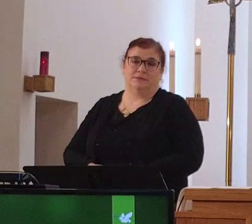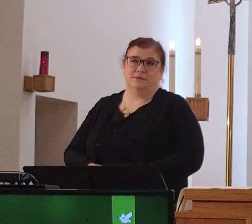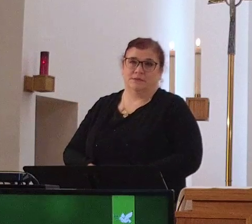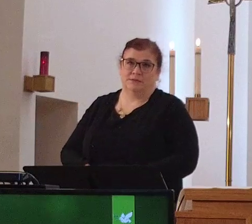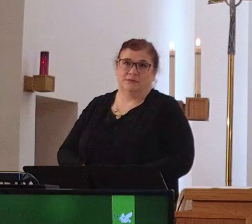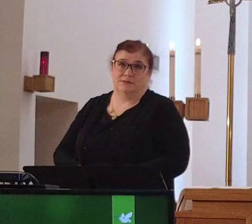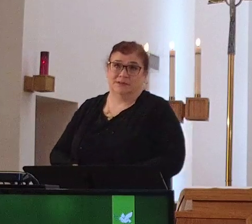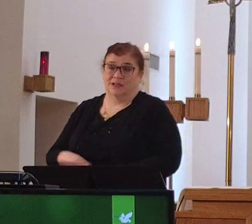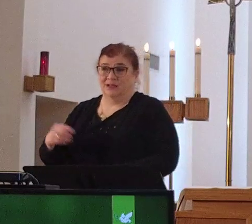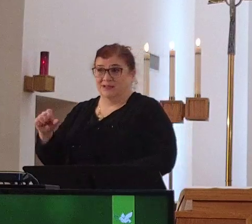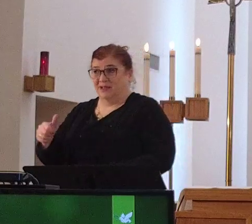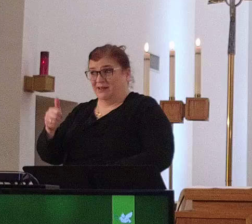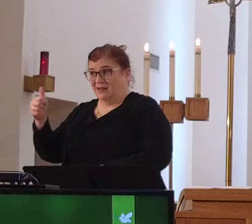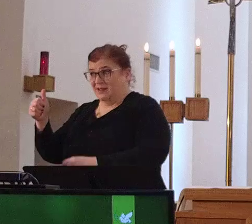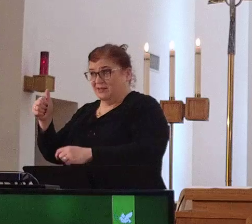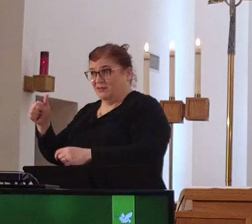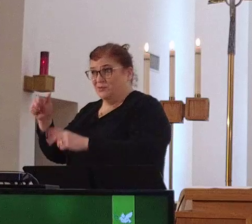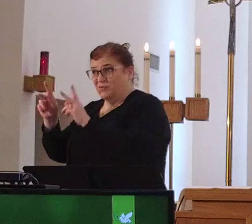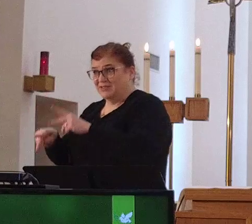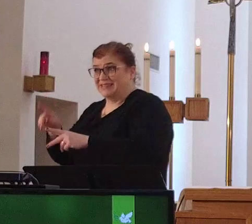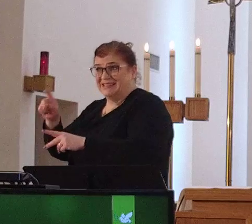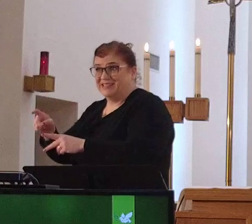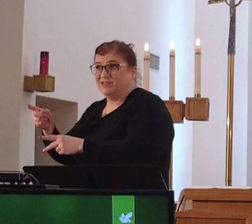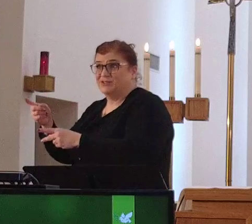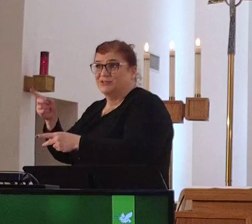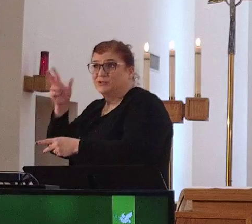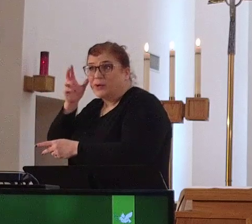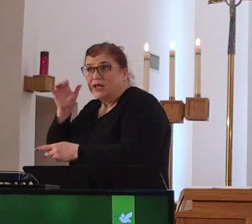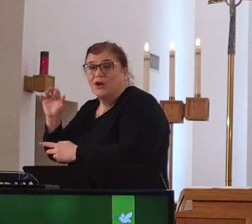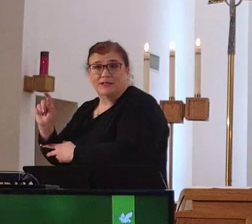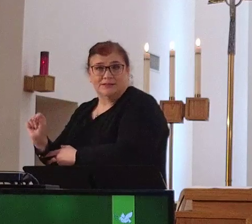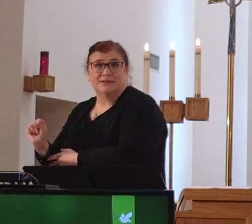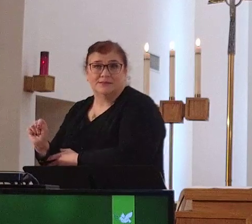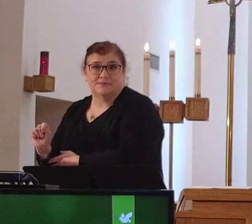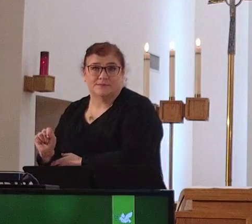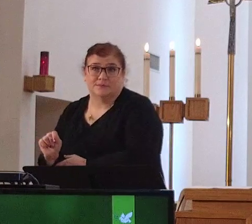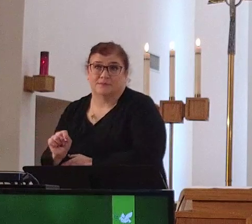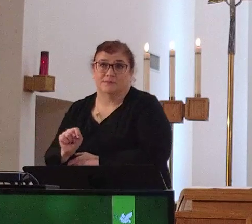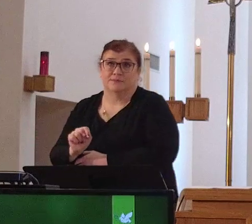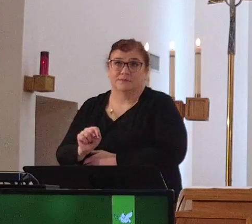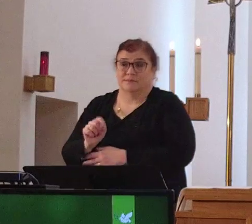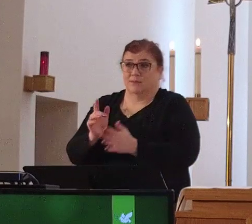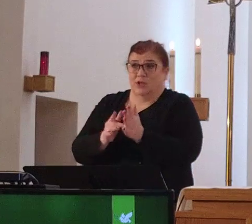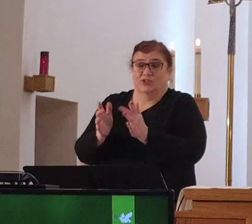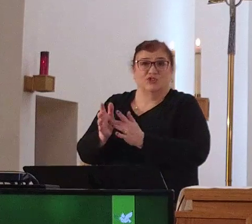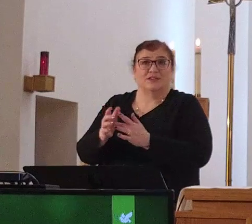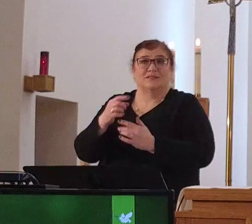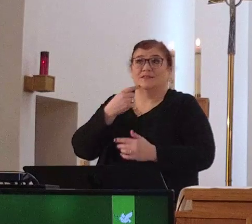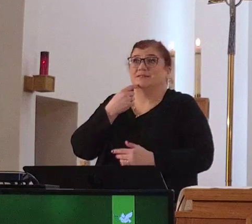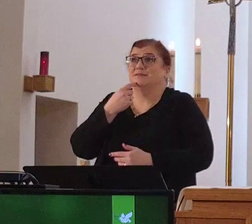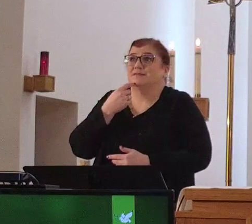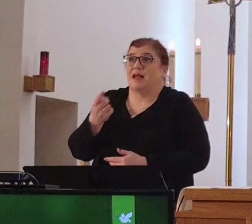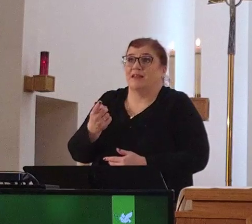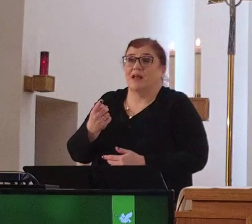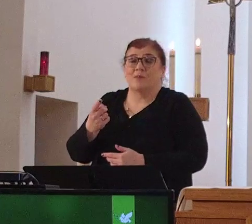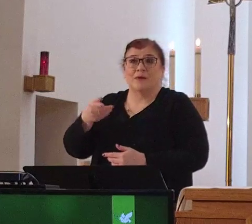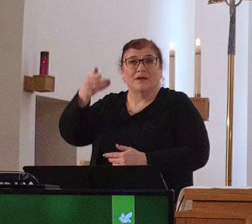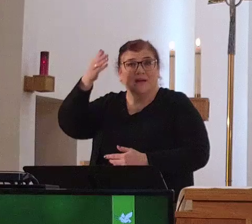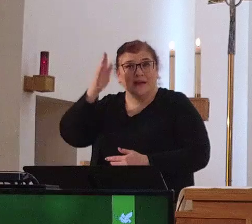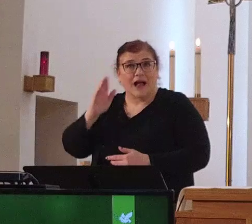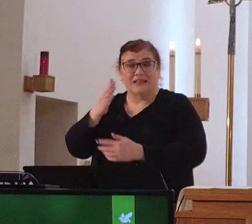and somebody else needs to hear it. Could be that Jesus is saying that